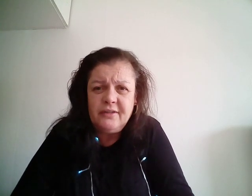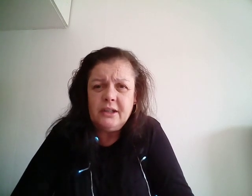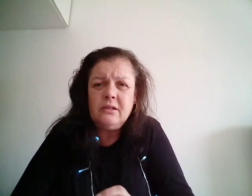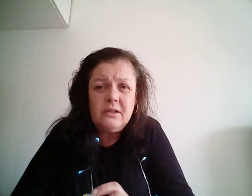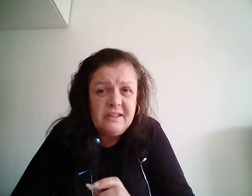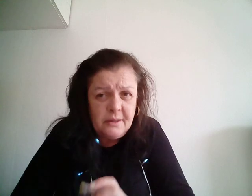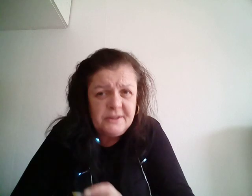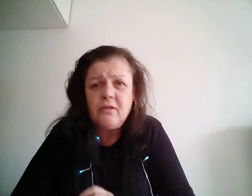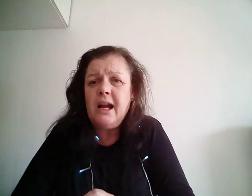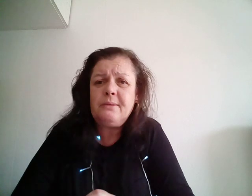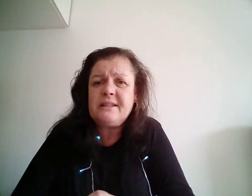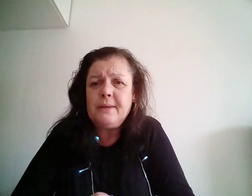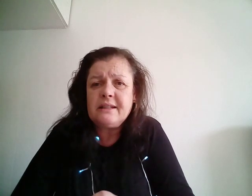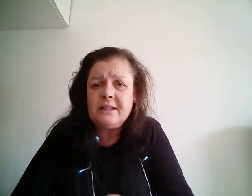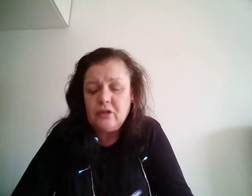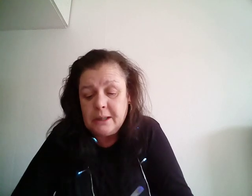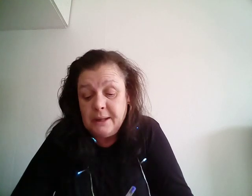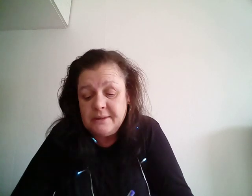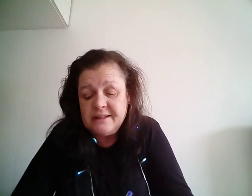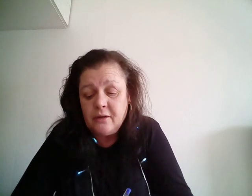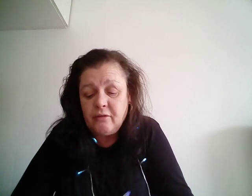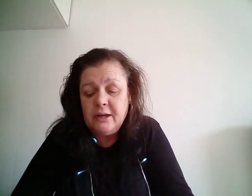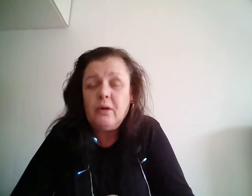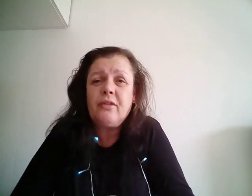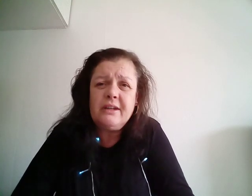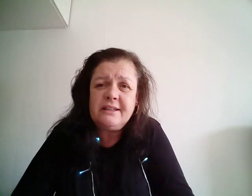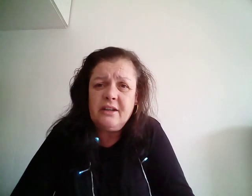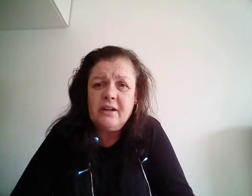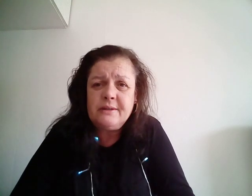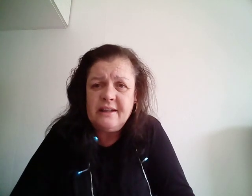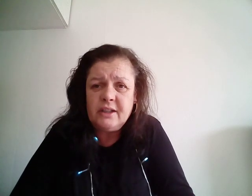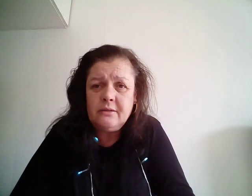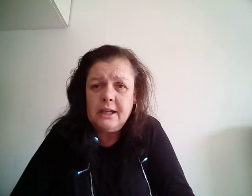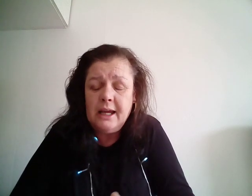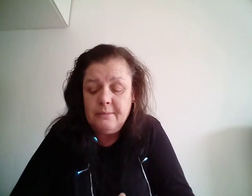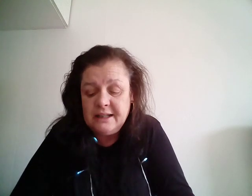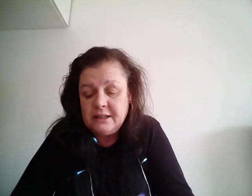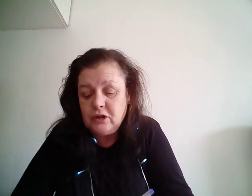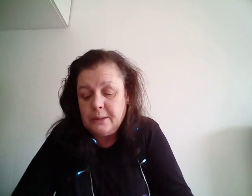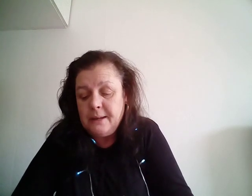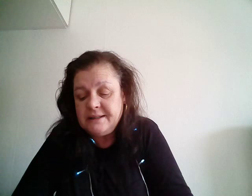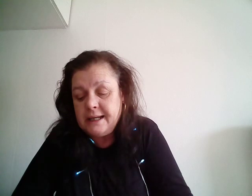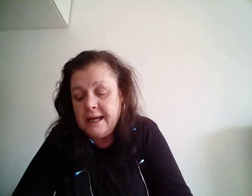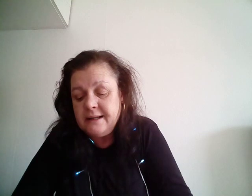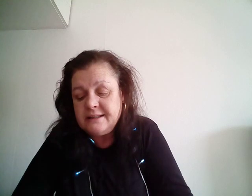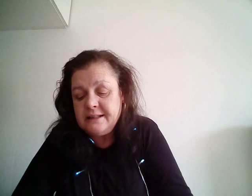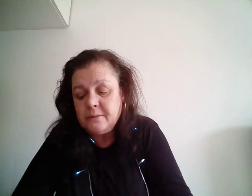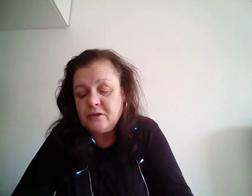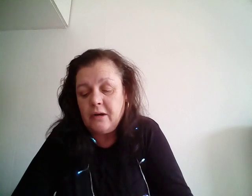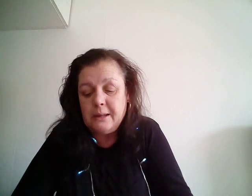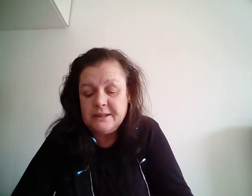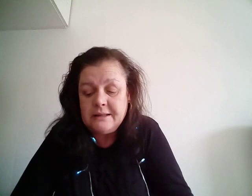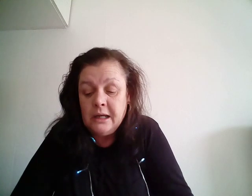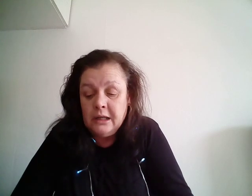31,307 subscribers, my delicious babies, so 31307, okay, my delicious babies, okay, that's his subscribers,